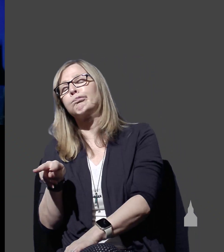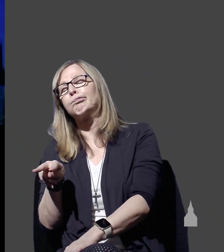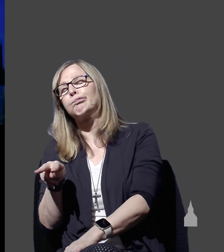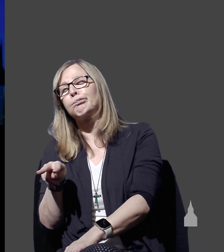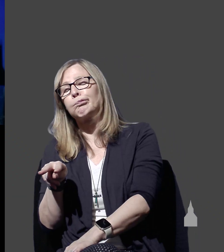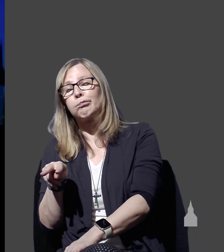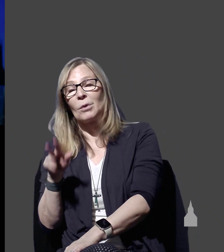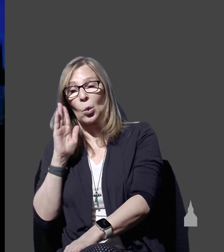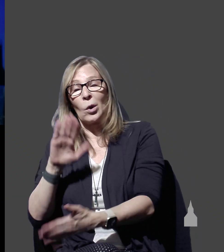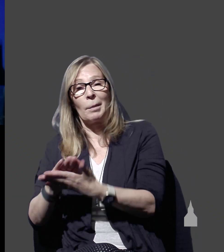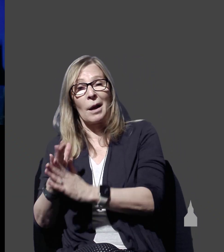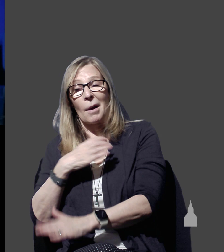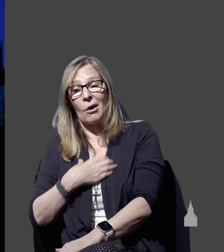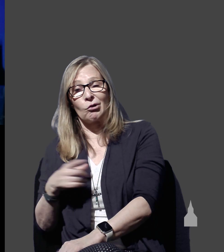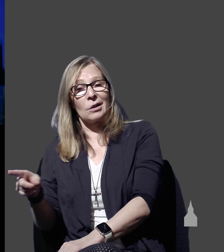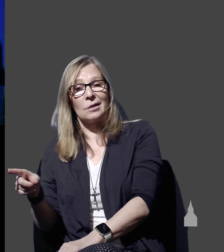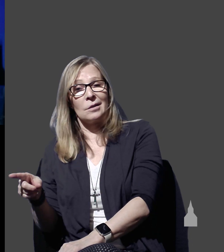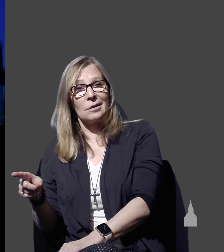just won't work.